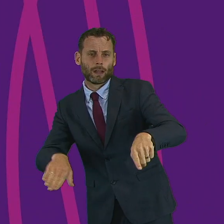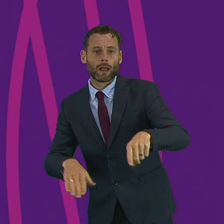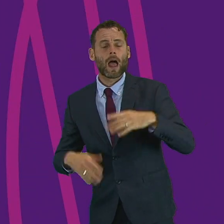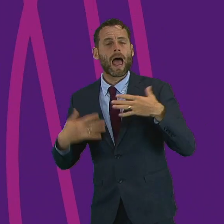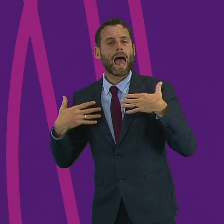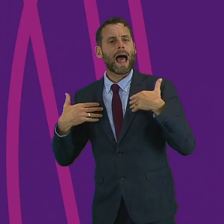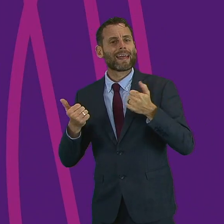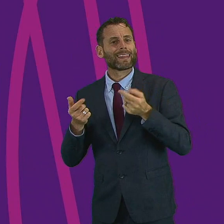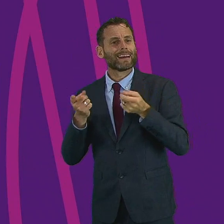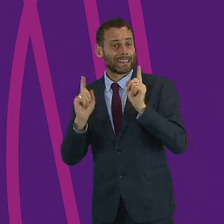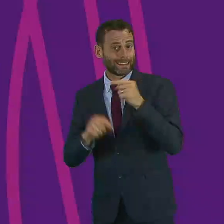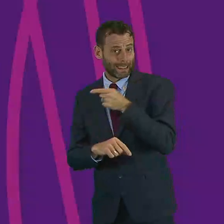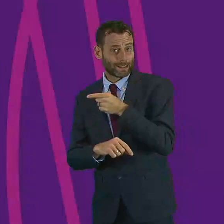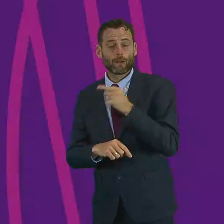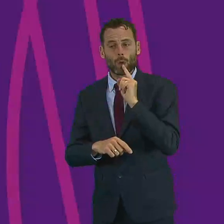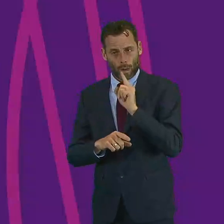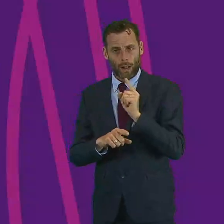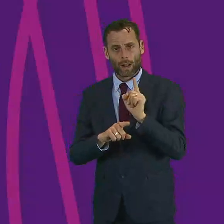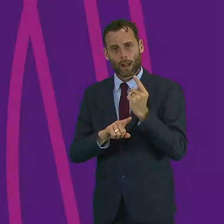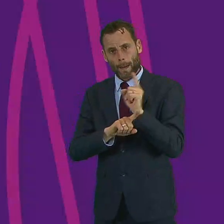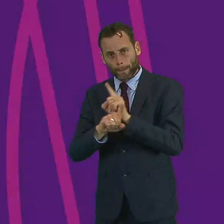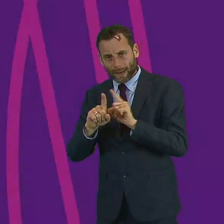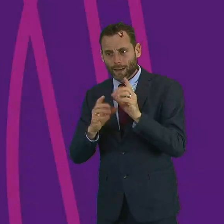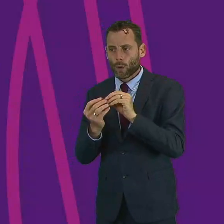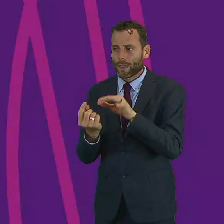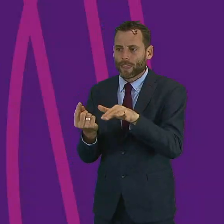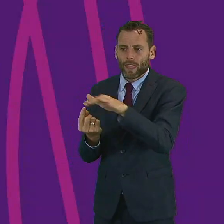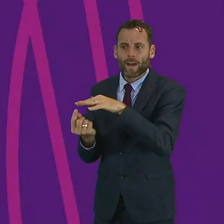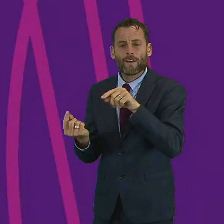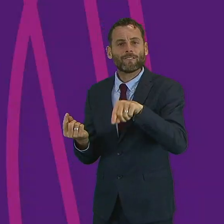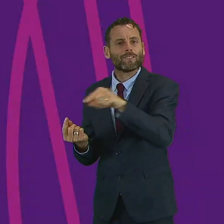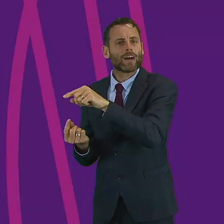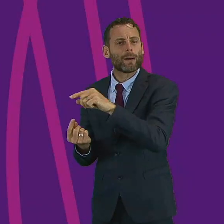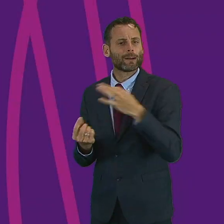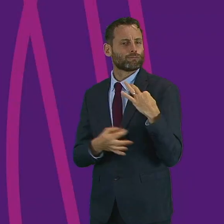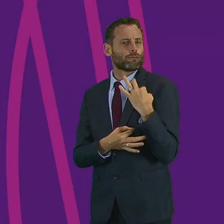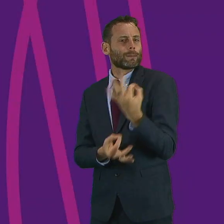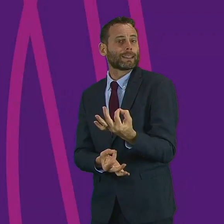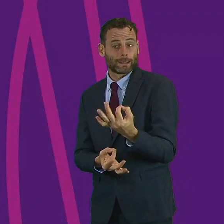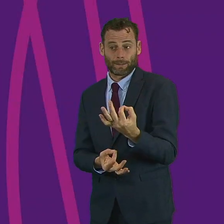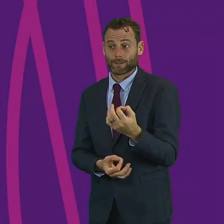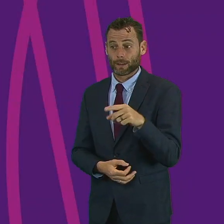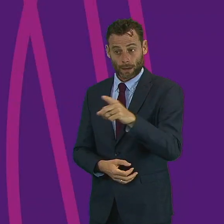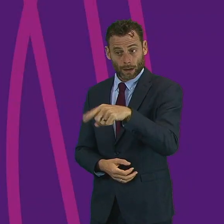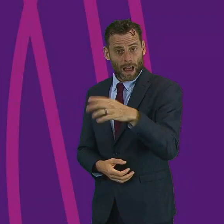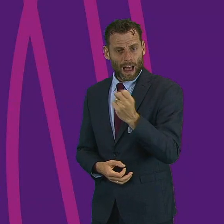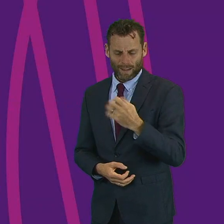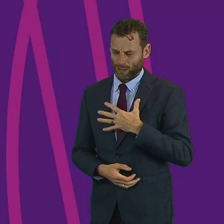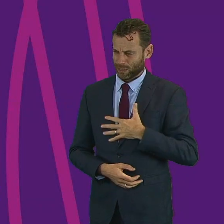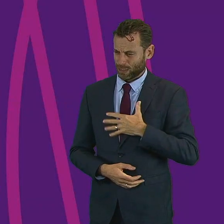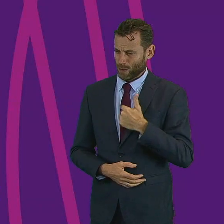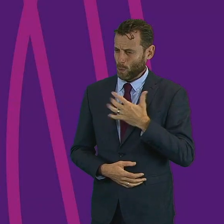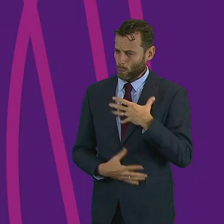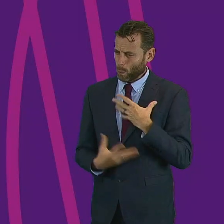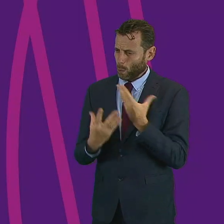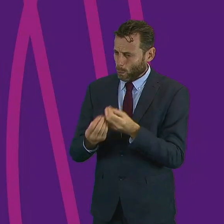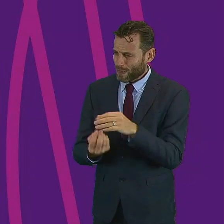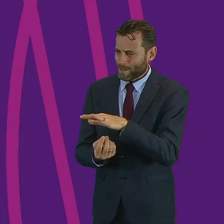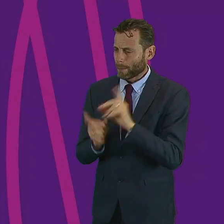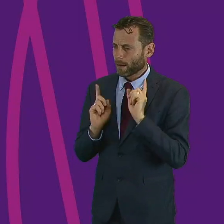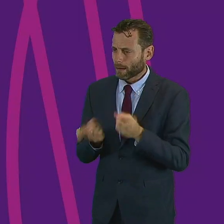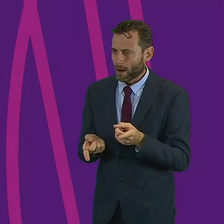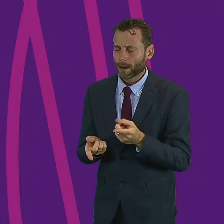hands for 5 months. Her mother's health is in decline. Cathy says people in care homes